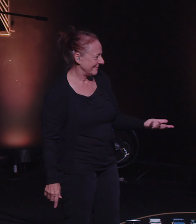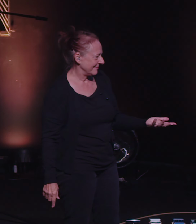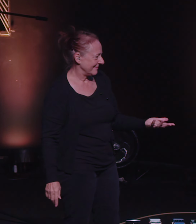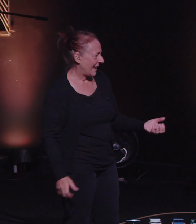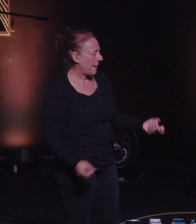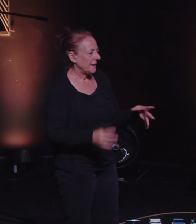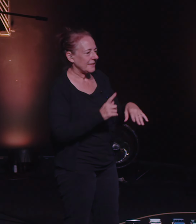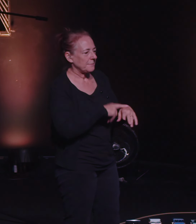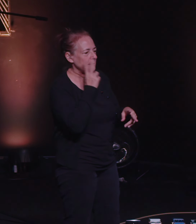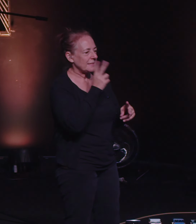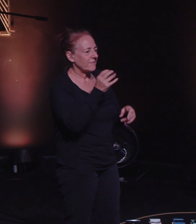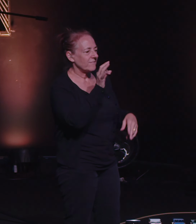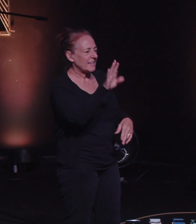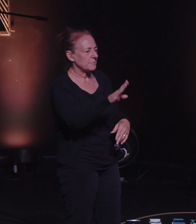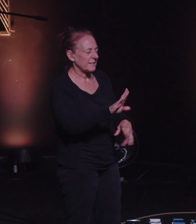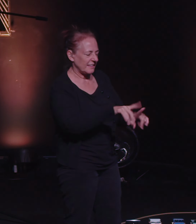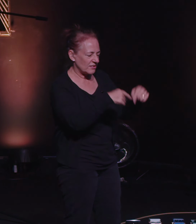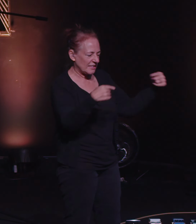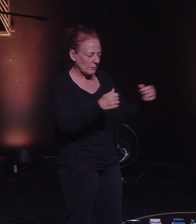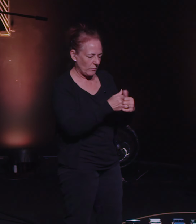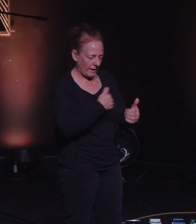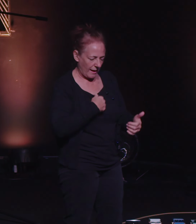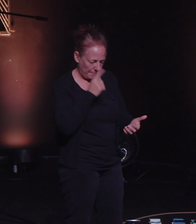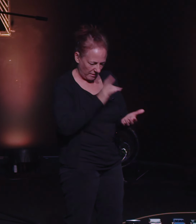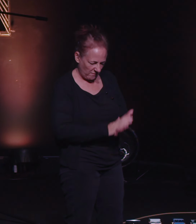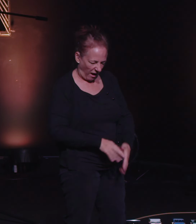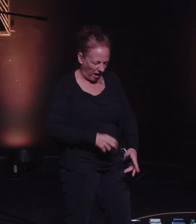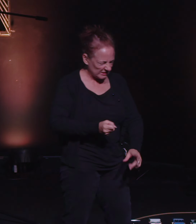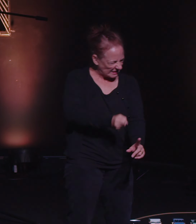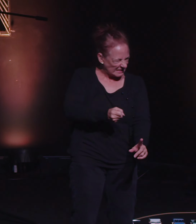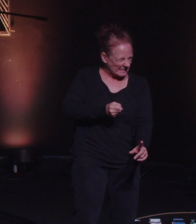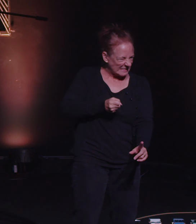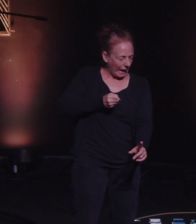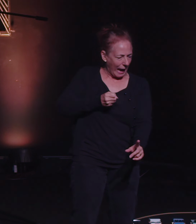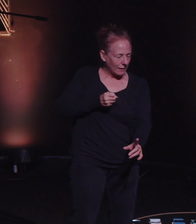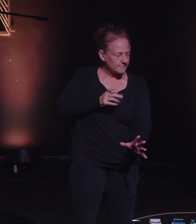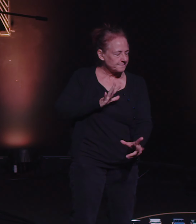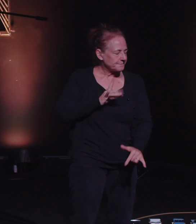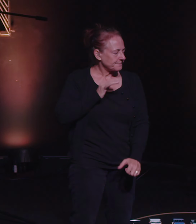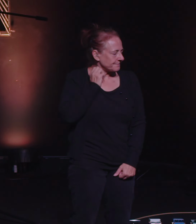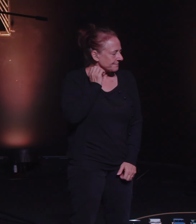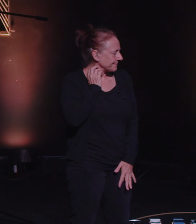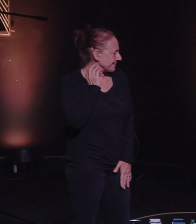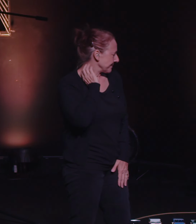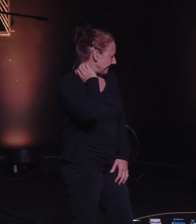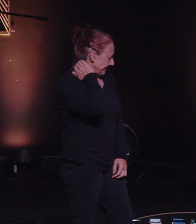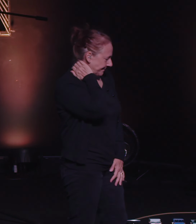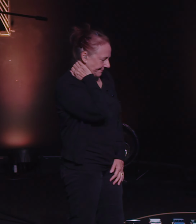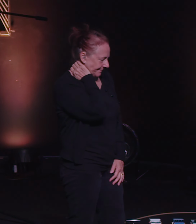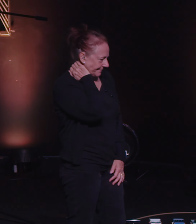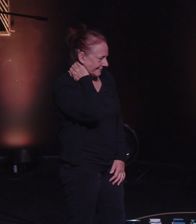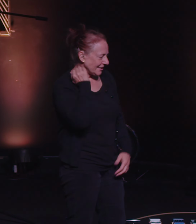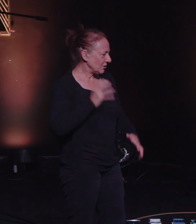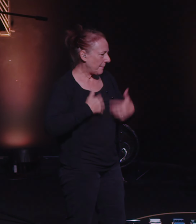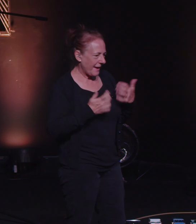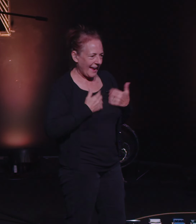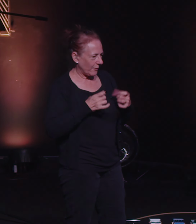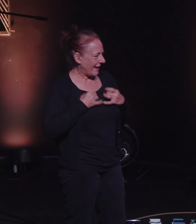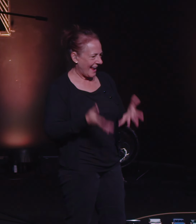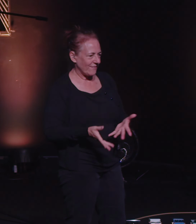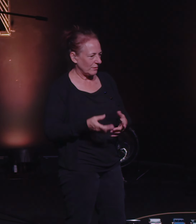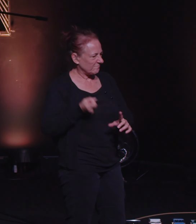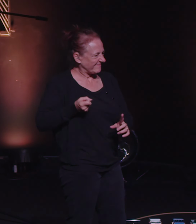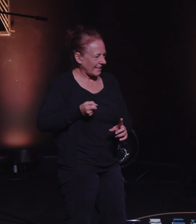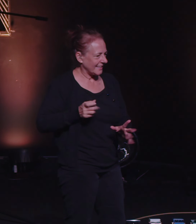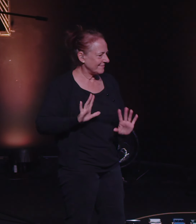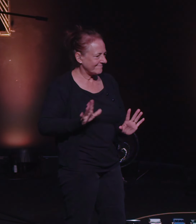How many times do I see someone on Facebook that disagrees with what I believe? And my first thought is vitriol and angry and hateful.